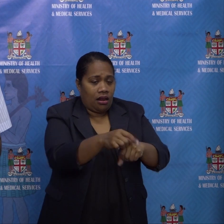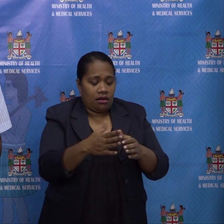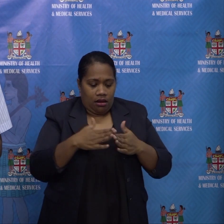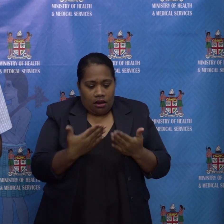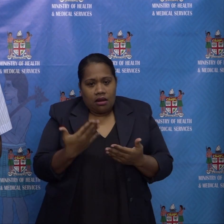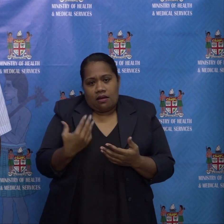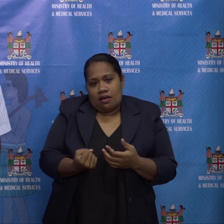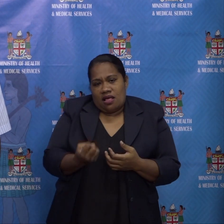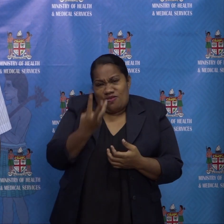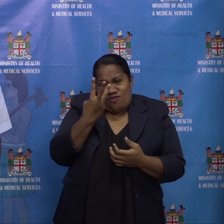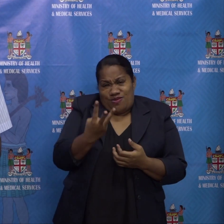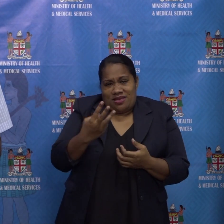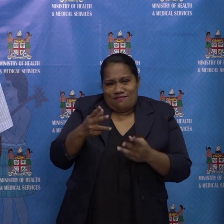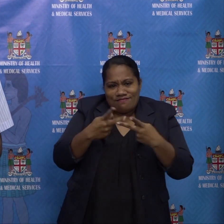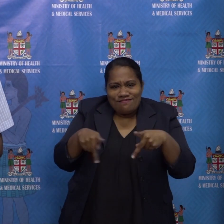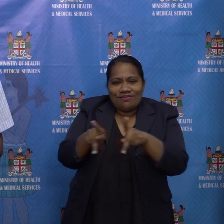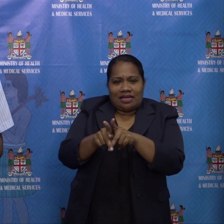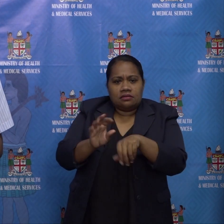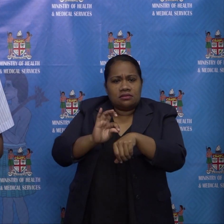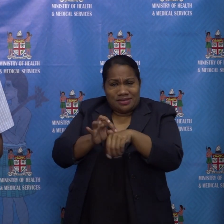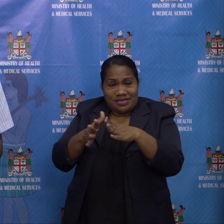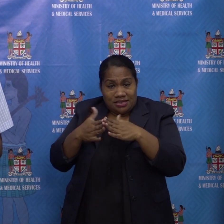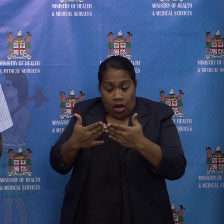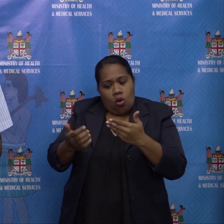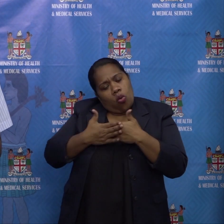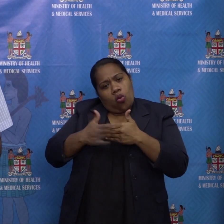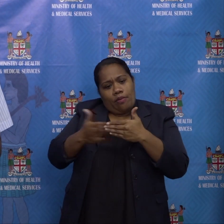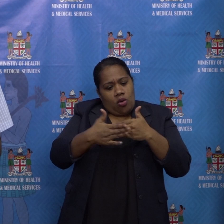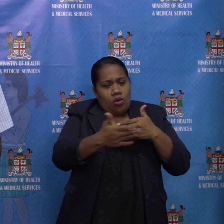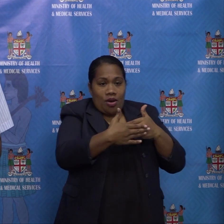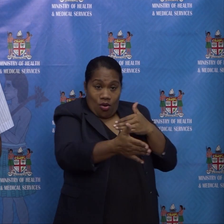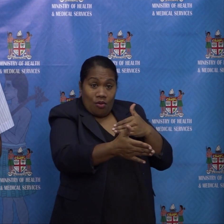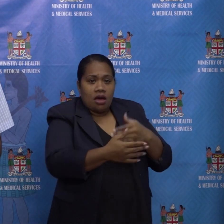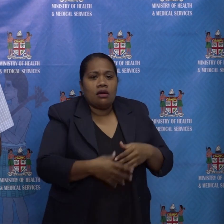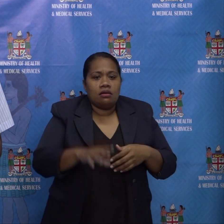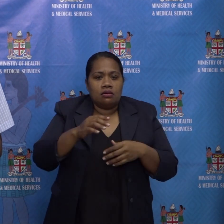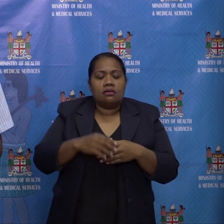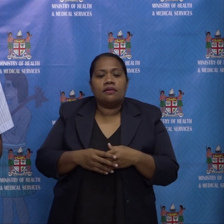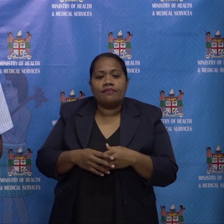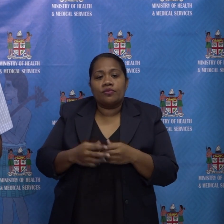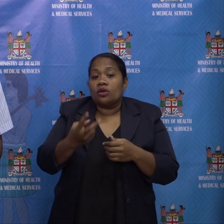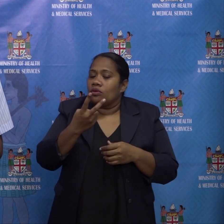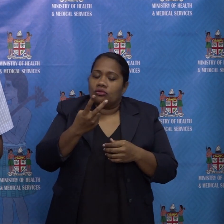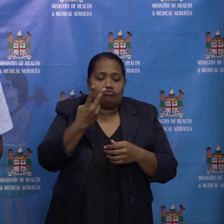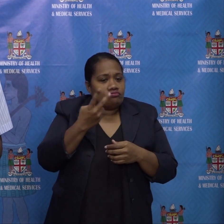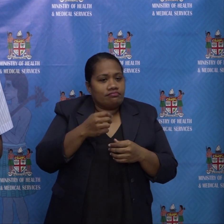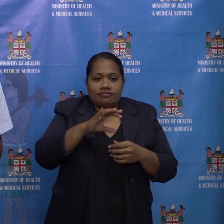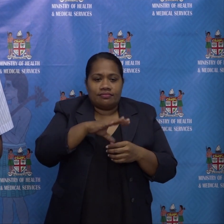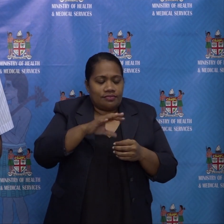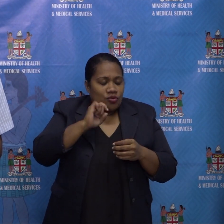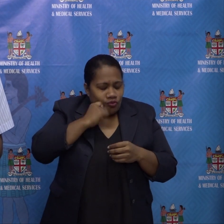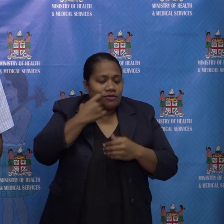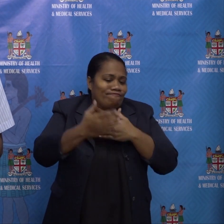3 health facilities that have been activated and will be operational 24/7 starting